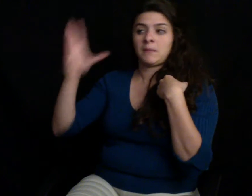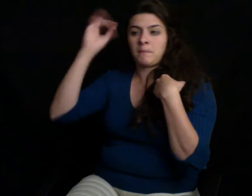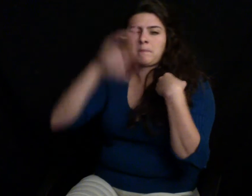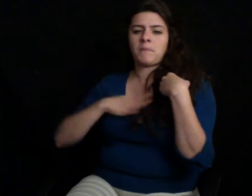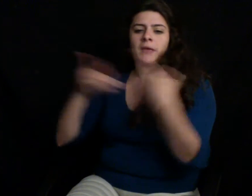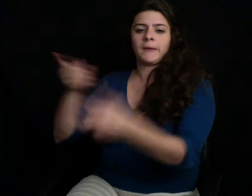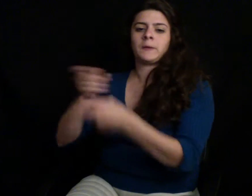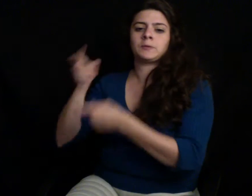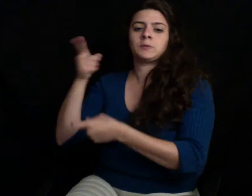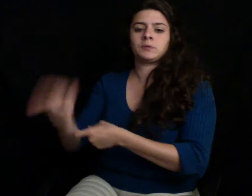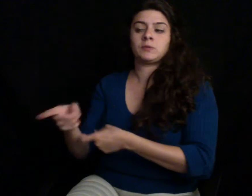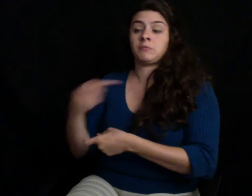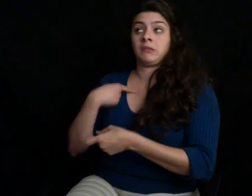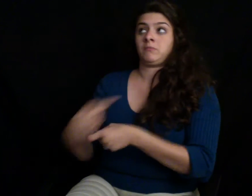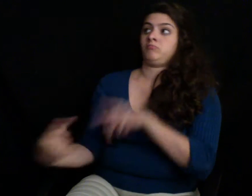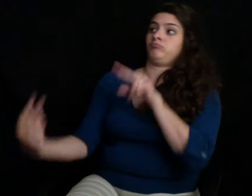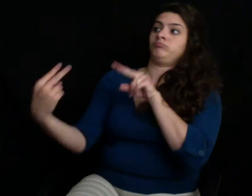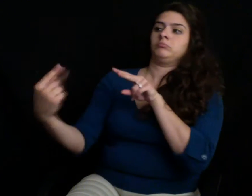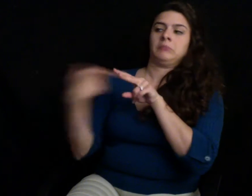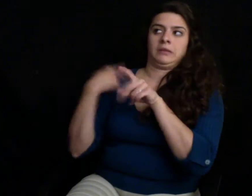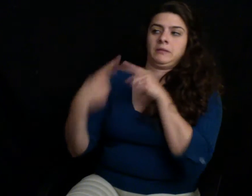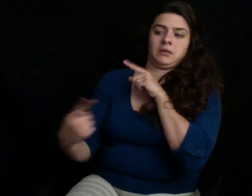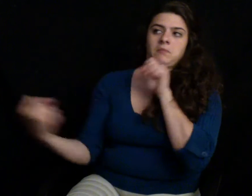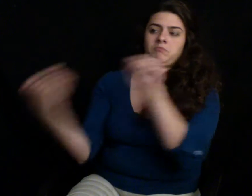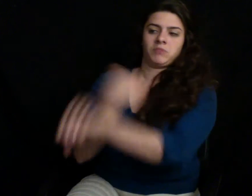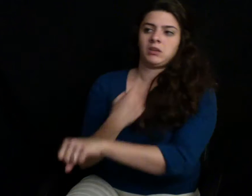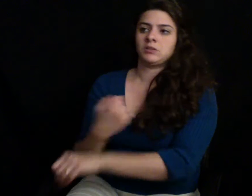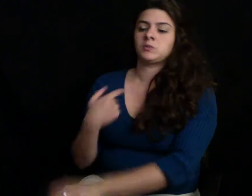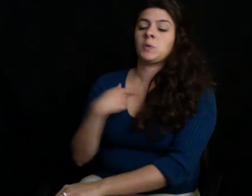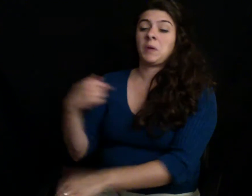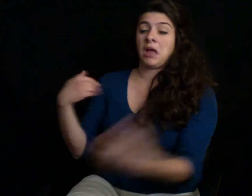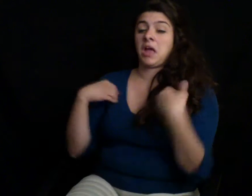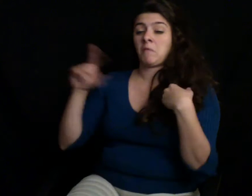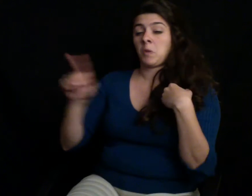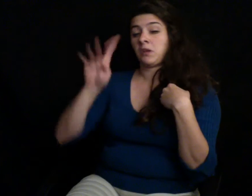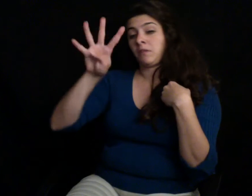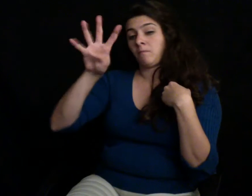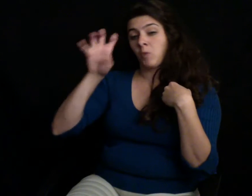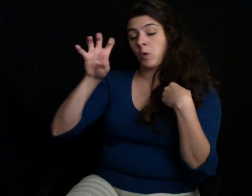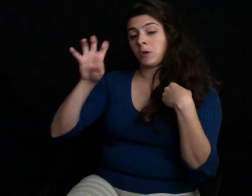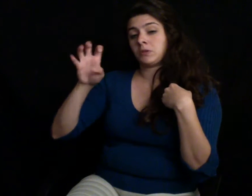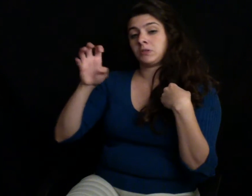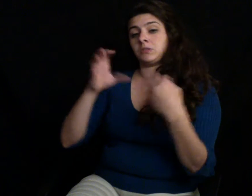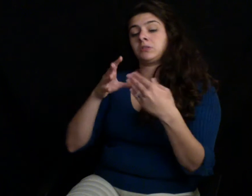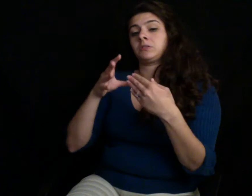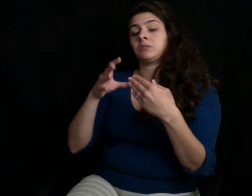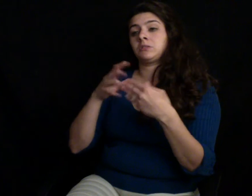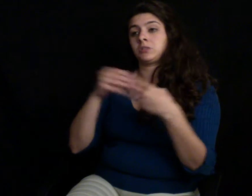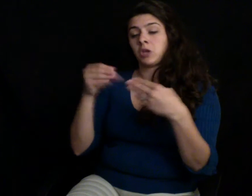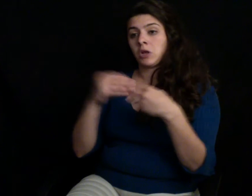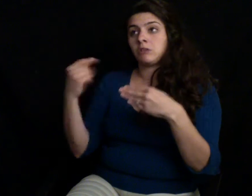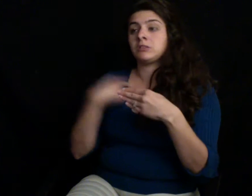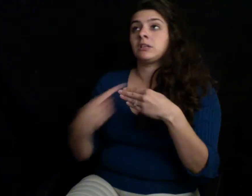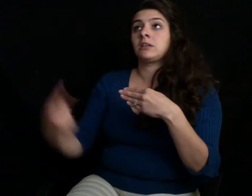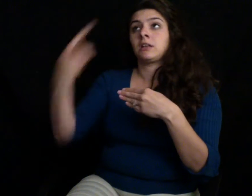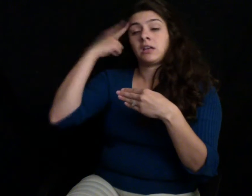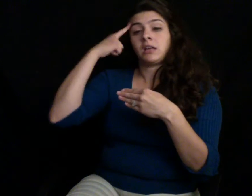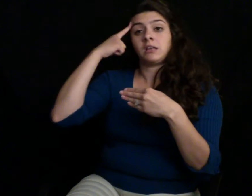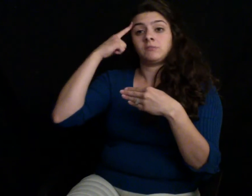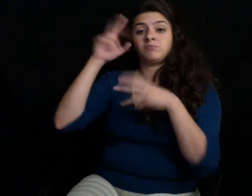name. I took that $400 and I invested in myself. And with that $400, I bought tents for my car. I bought an